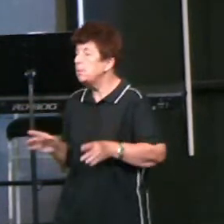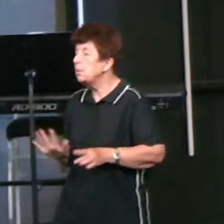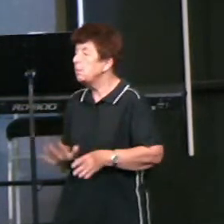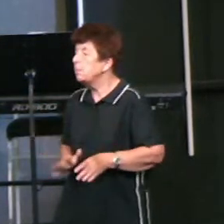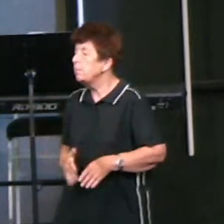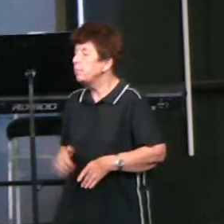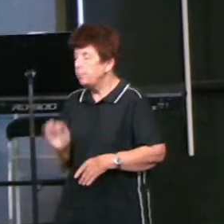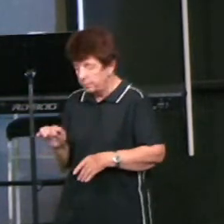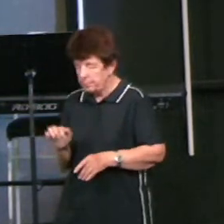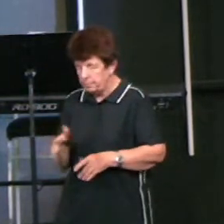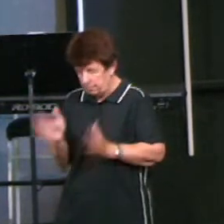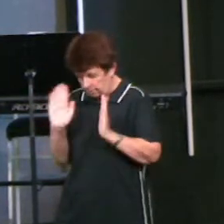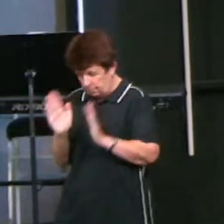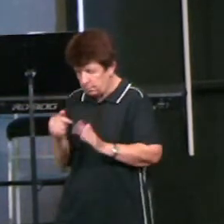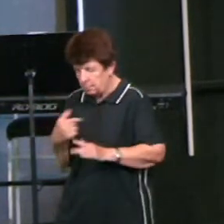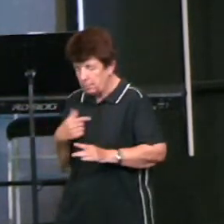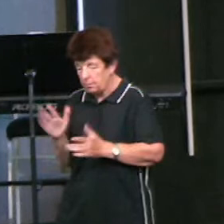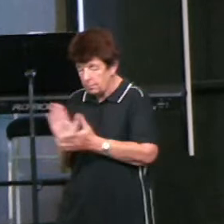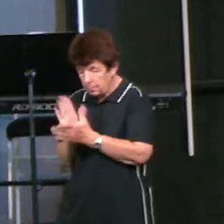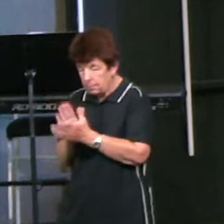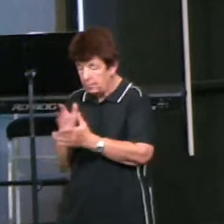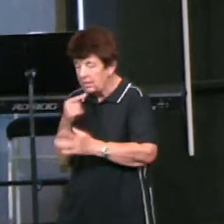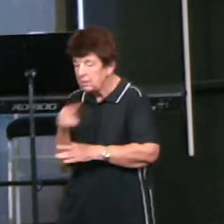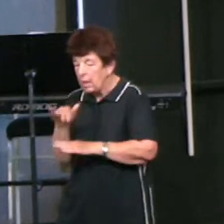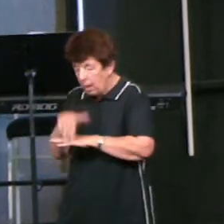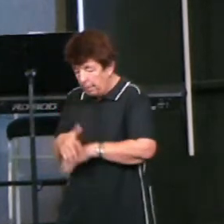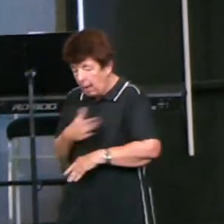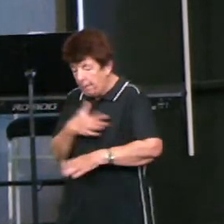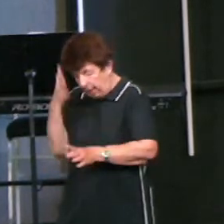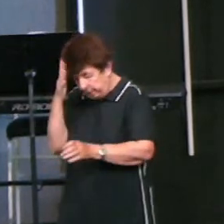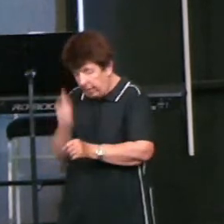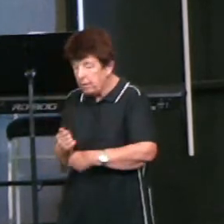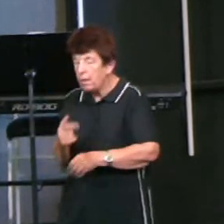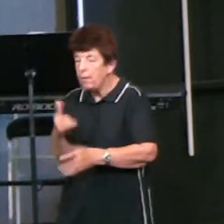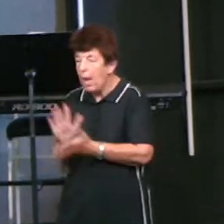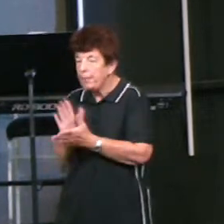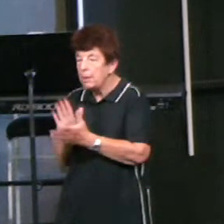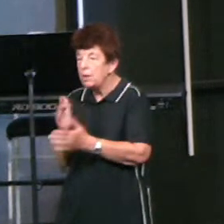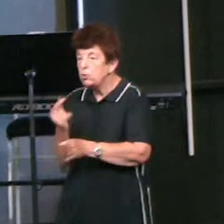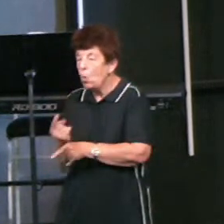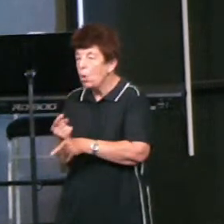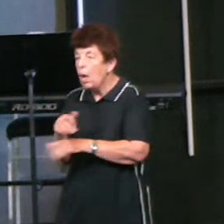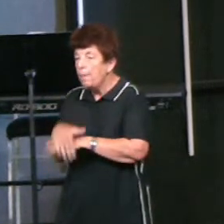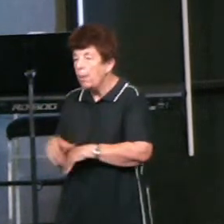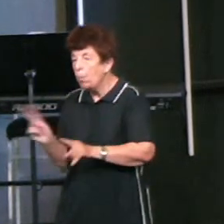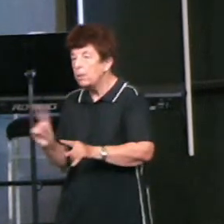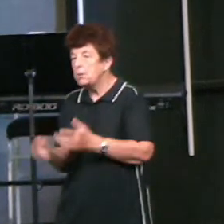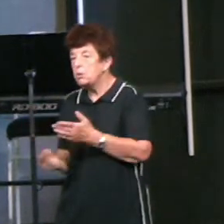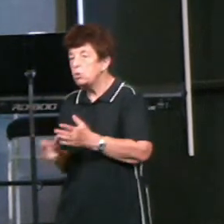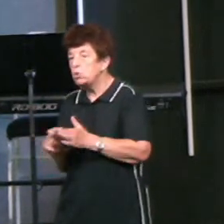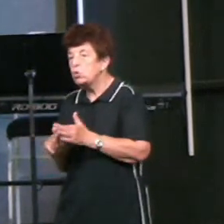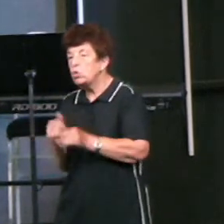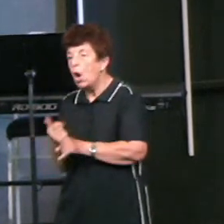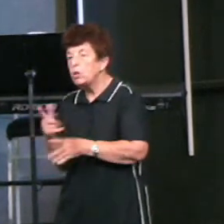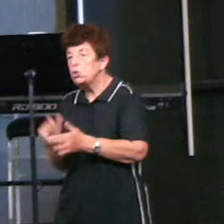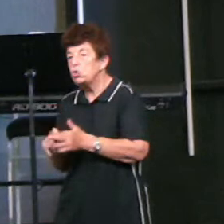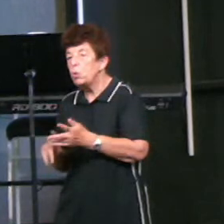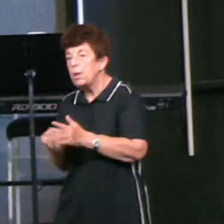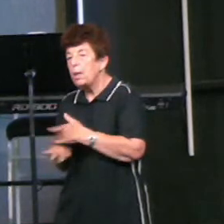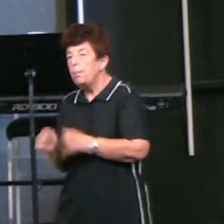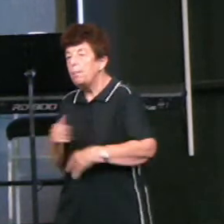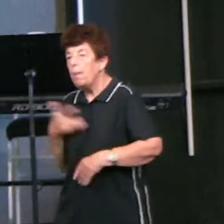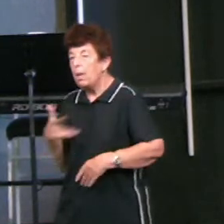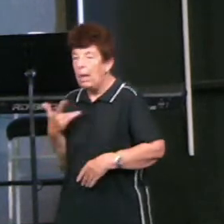we go, yeah, at church, I'll happily tell you about my faith. I'll happily talk about what God's doing in my life. But on Monday,